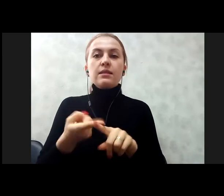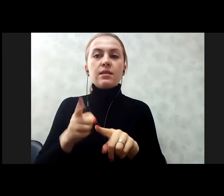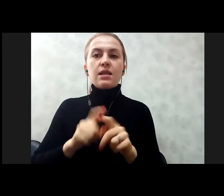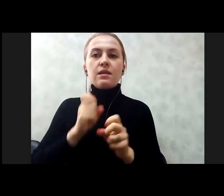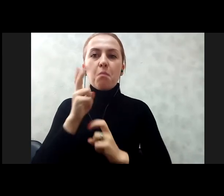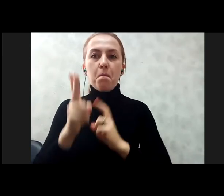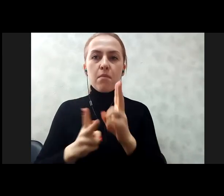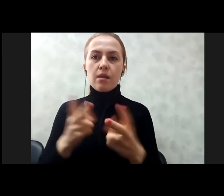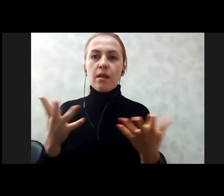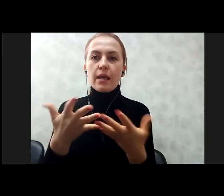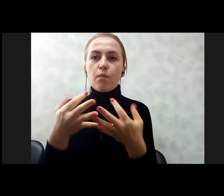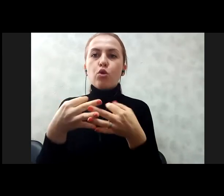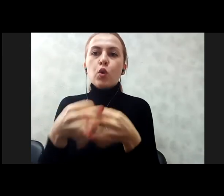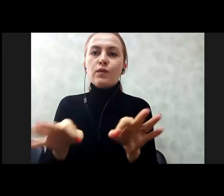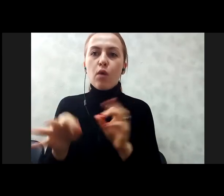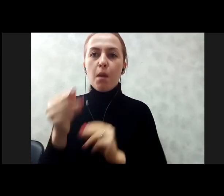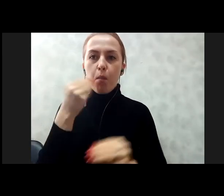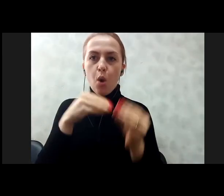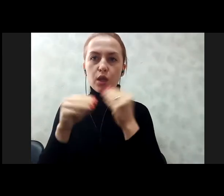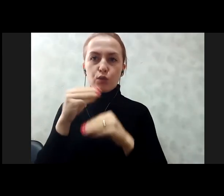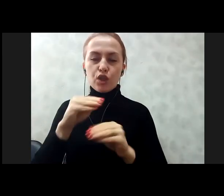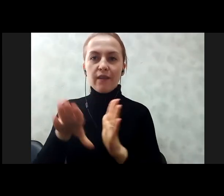quest for an ever stronger democracy for Ukraine.